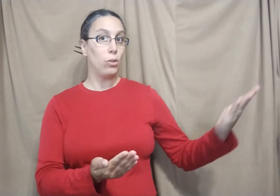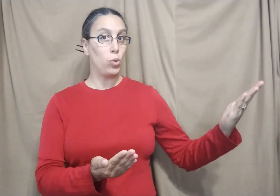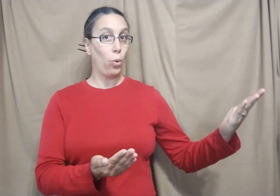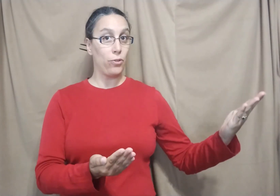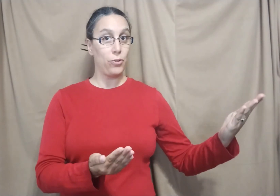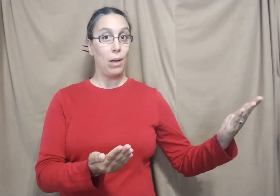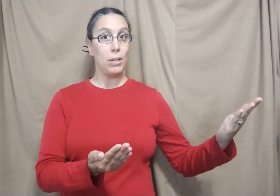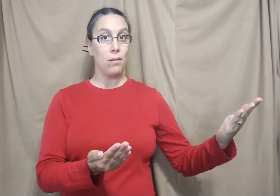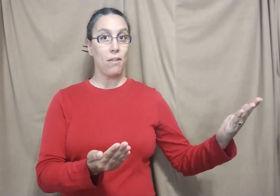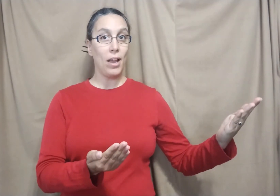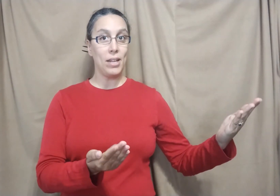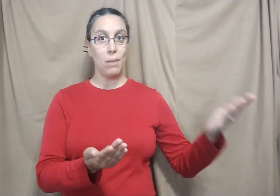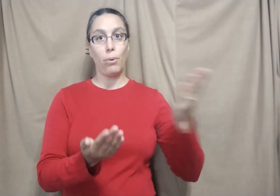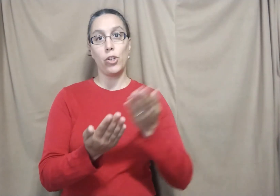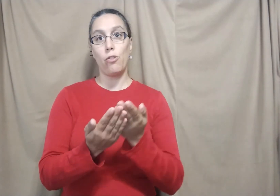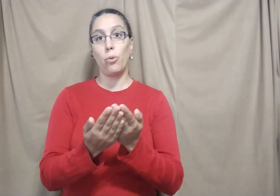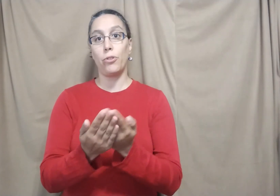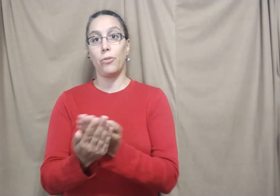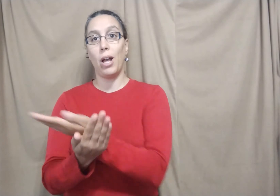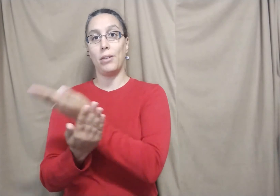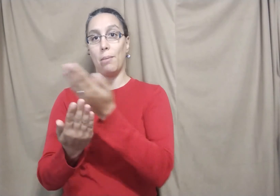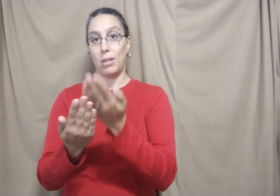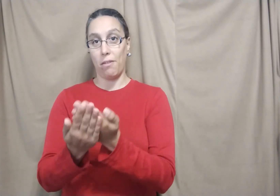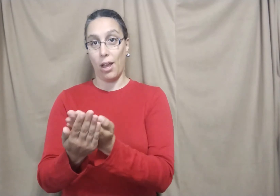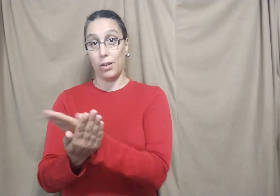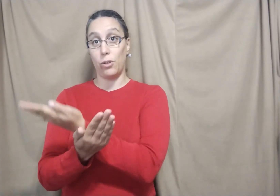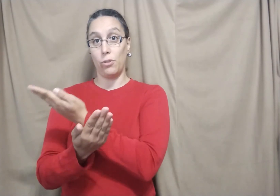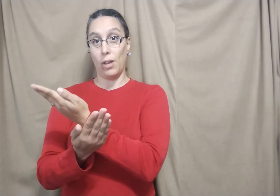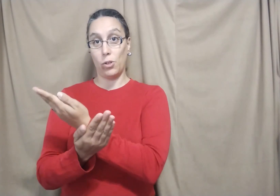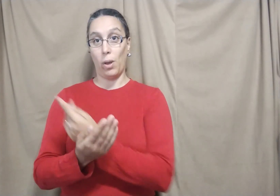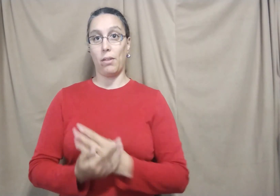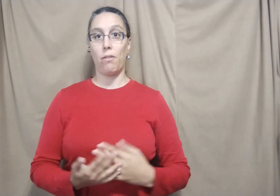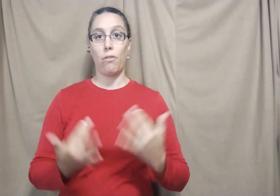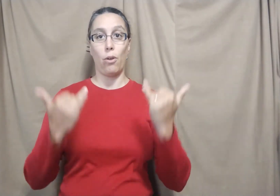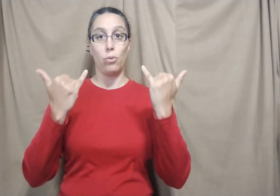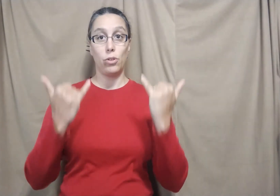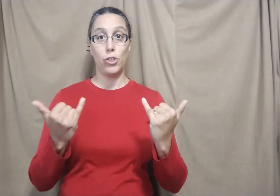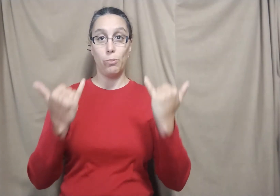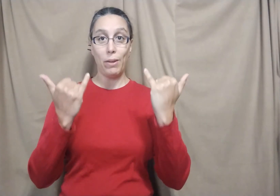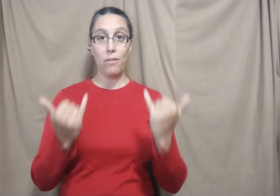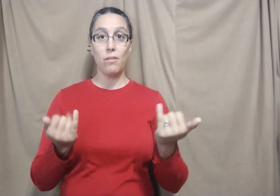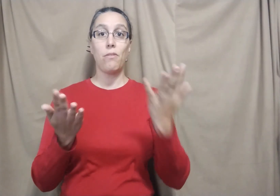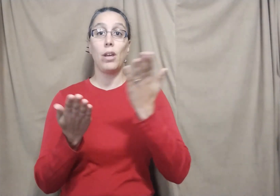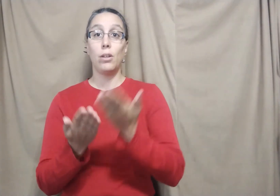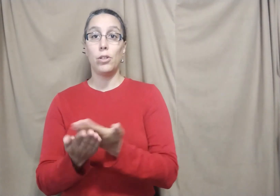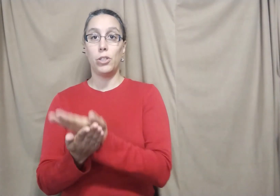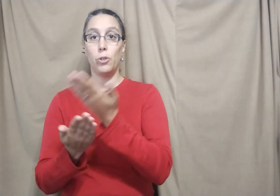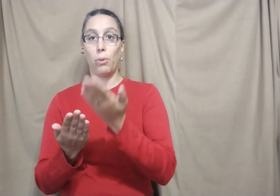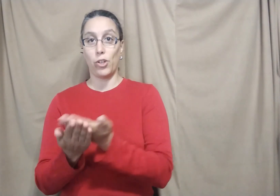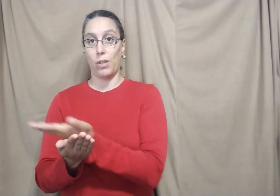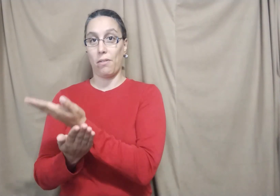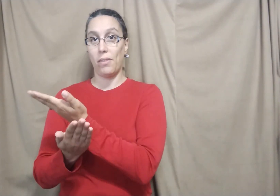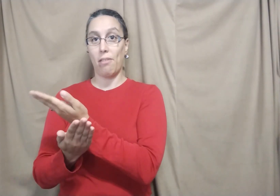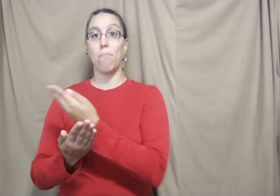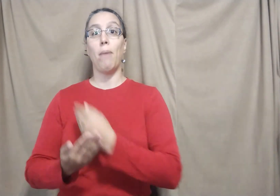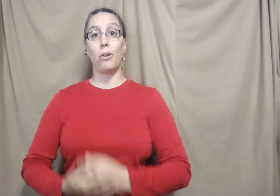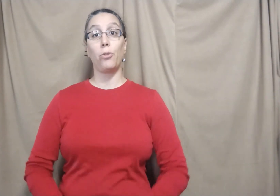towards your dominant side, it brushes towards your non-dominant side, and you do that twice. So 2 bounces, 2 brushes. That's modern or